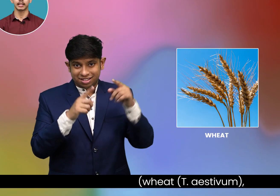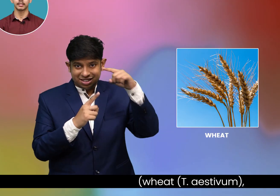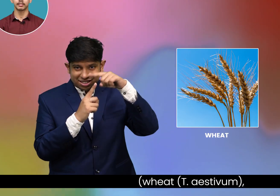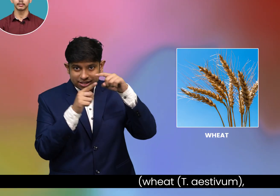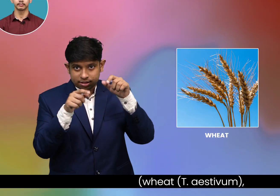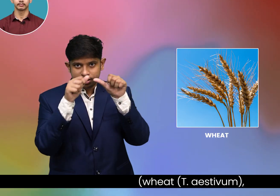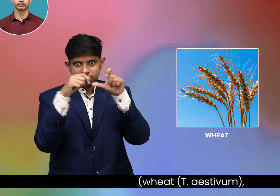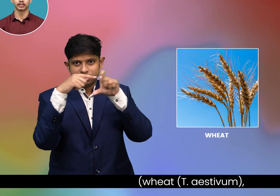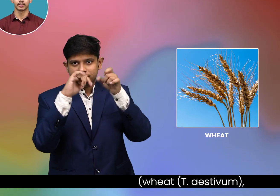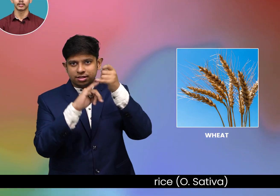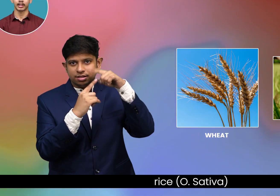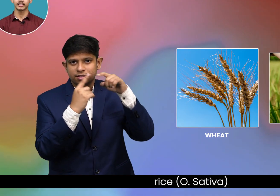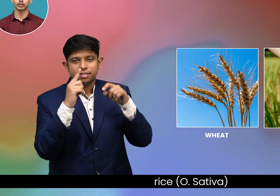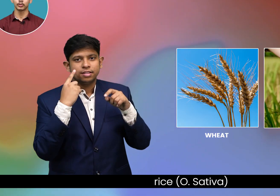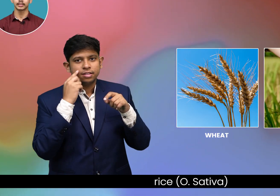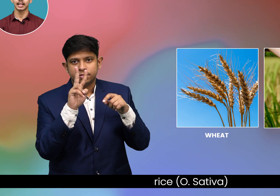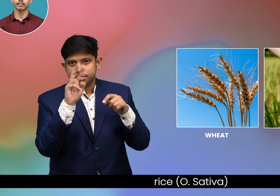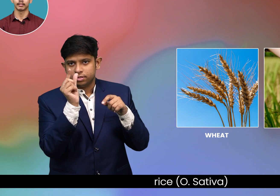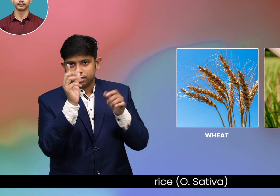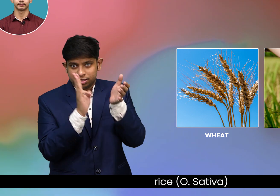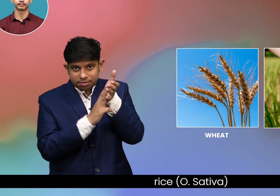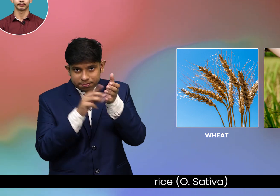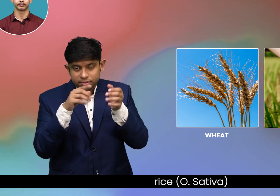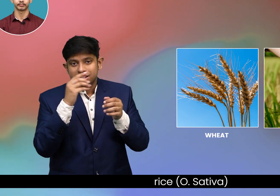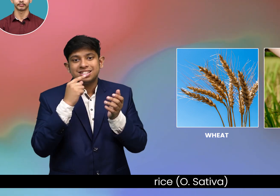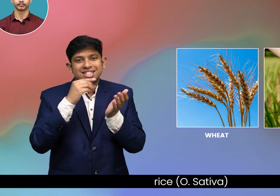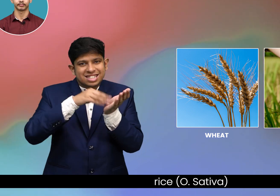Wheat T. aestivum, rice O. sativa.